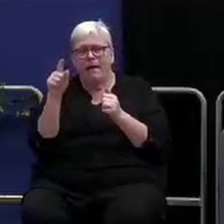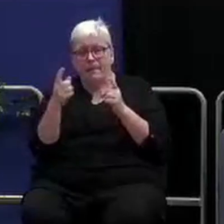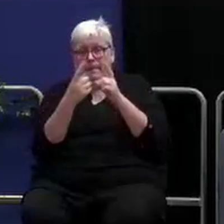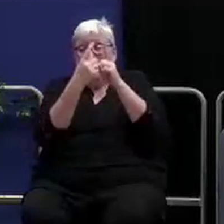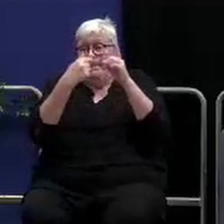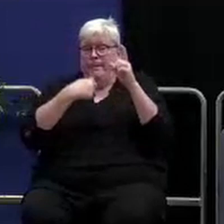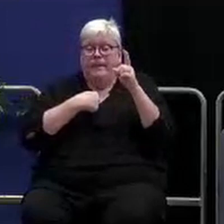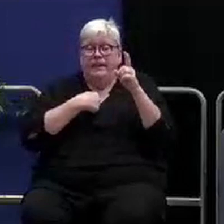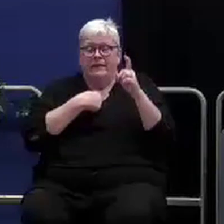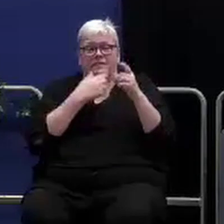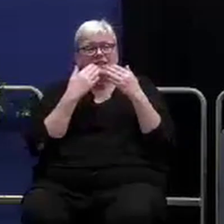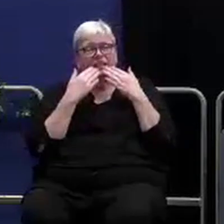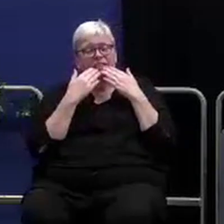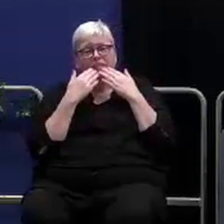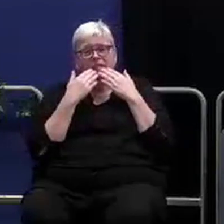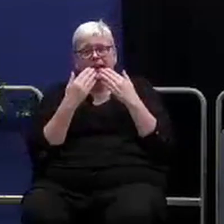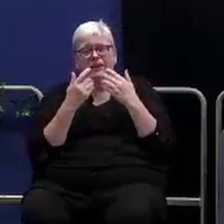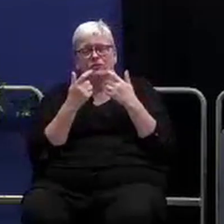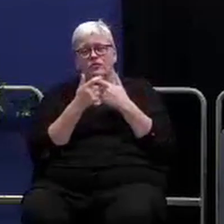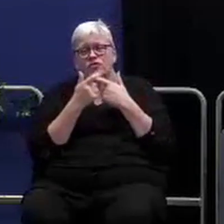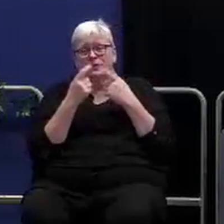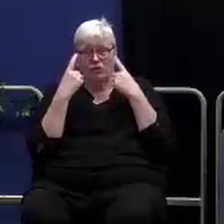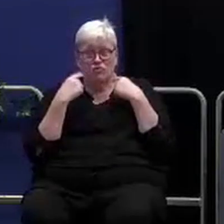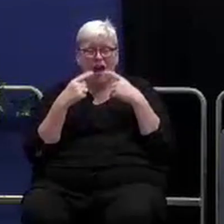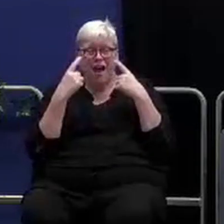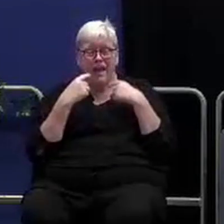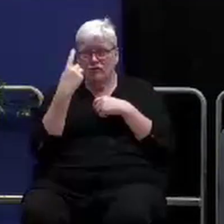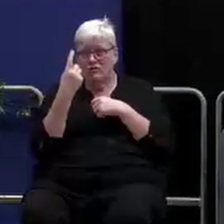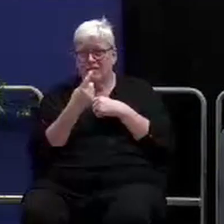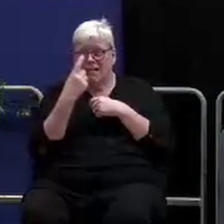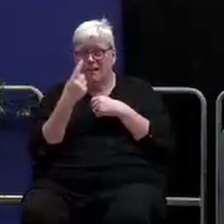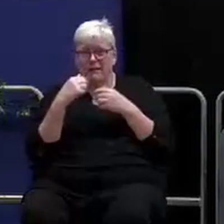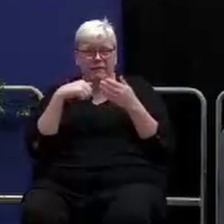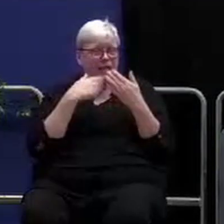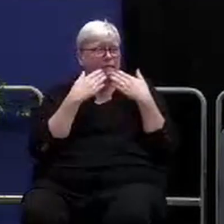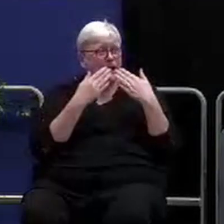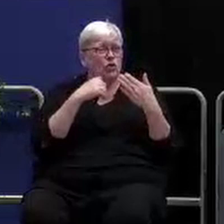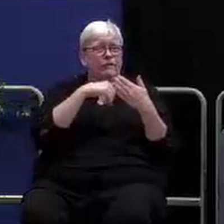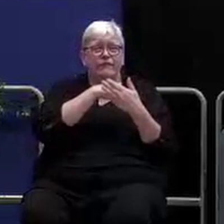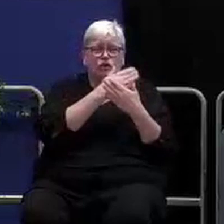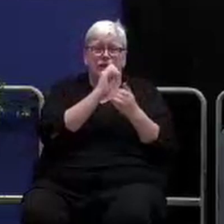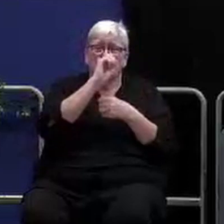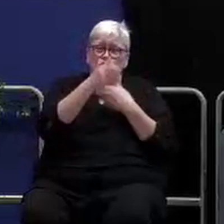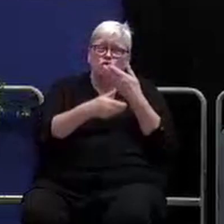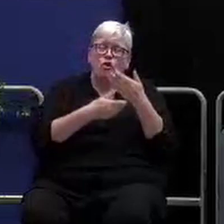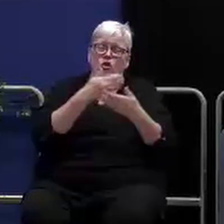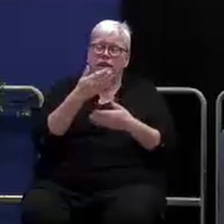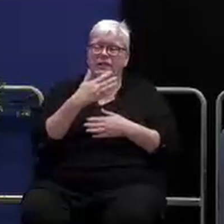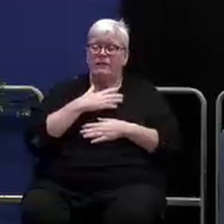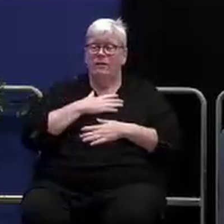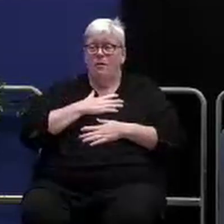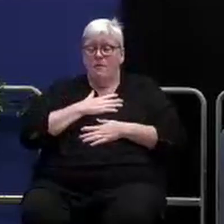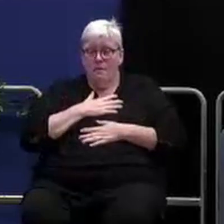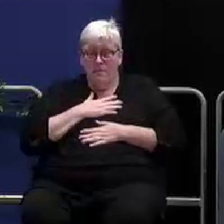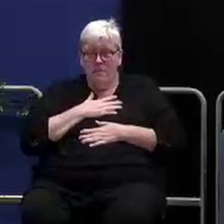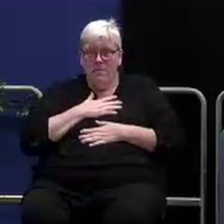who thanked me she was crying, for sharing the story. And I said to her, but it's